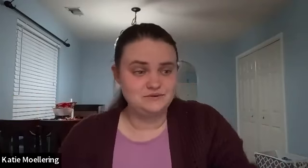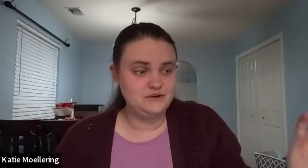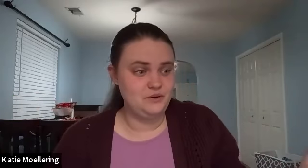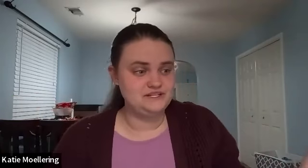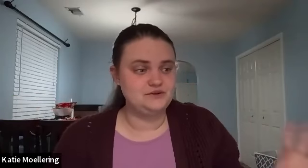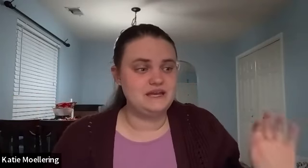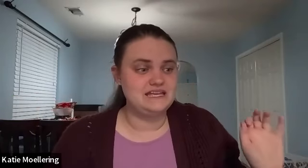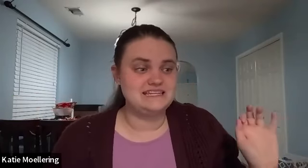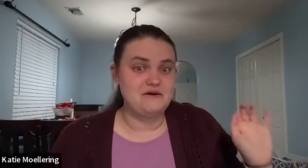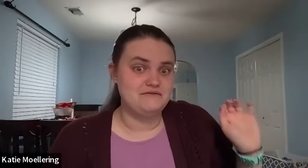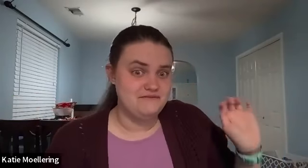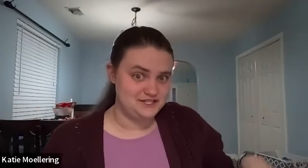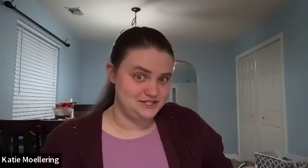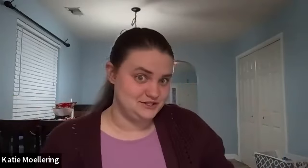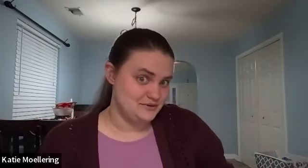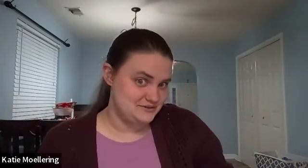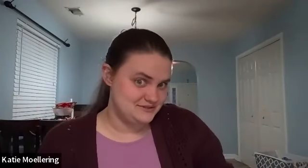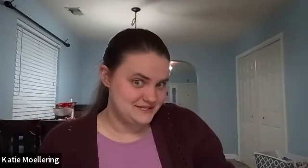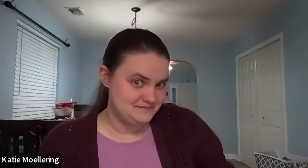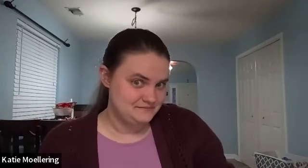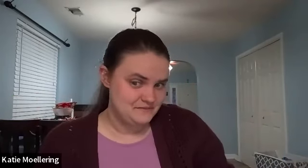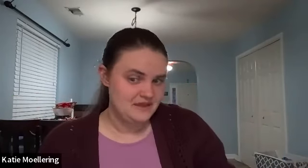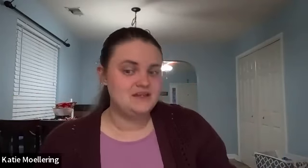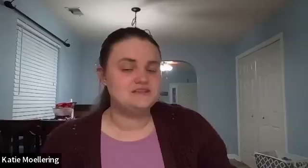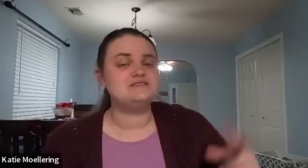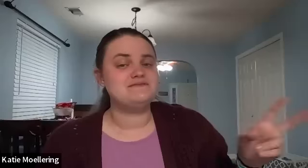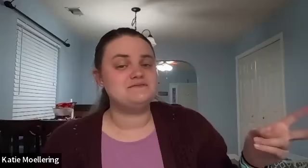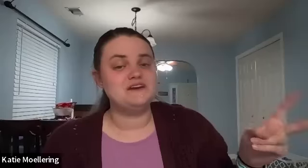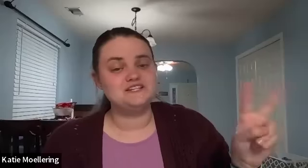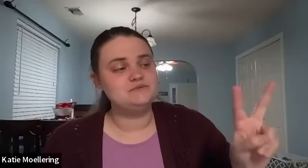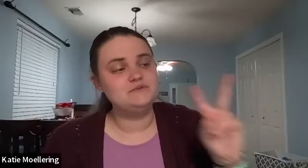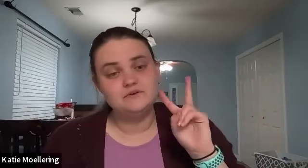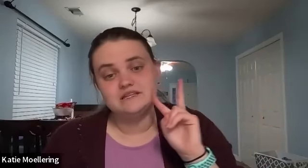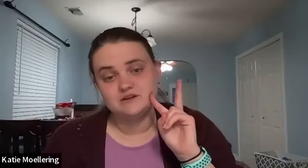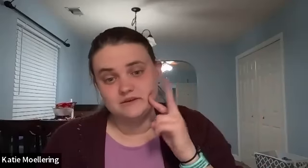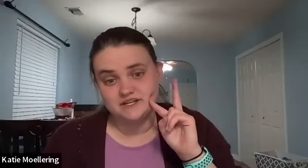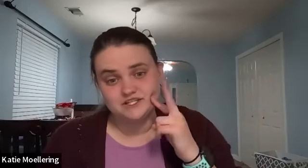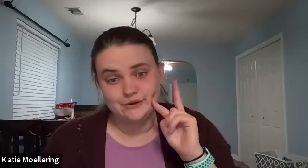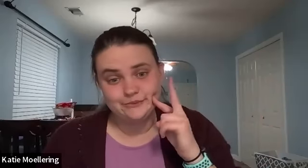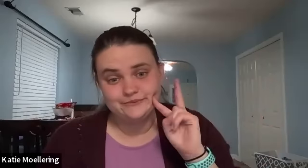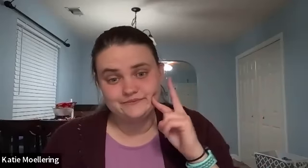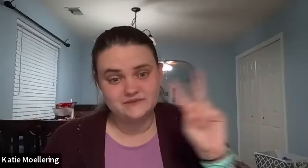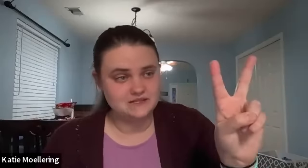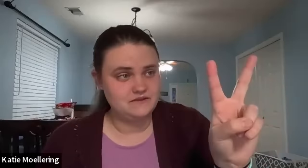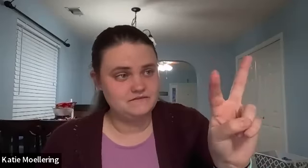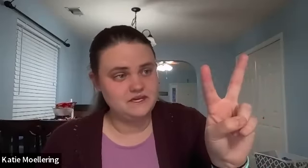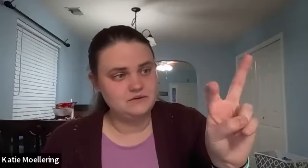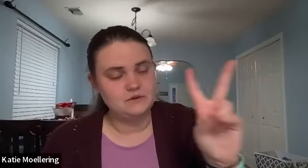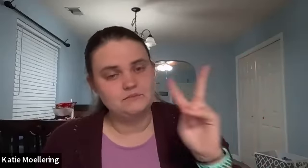one we're going to is now vegetables. So the sign for vegetable, it's going to be vegetable. It's going to be the V with our